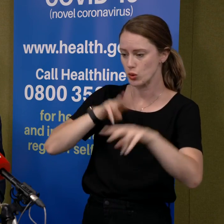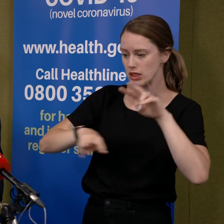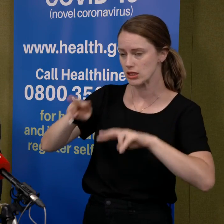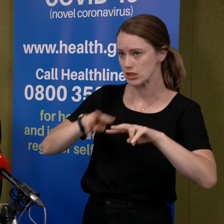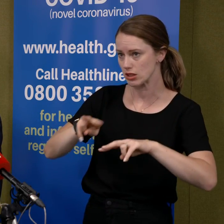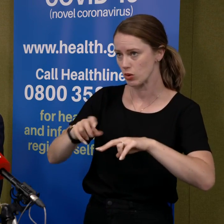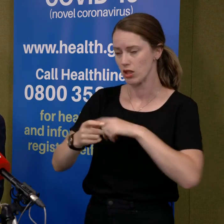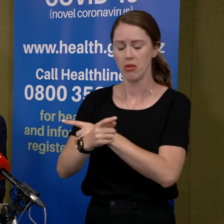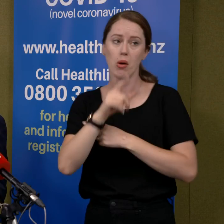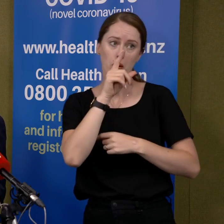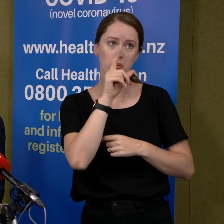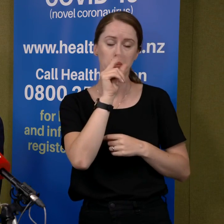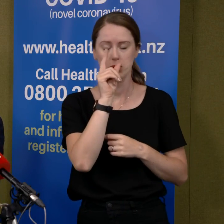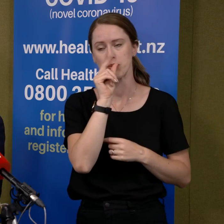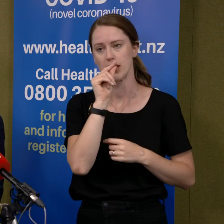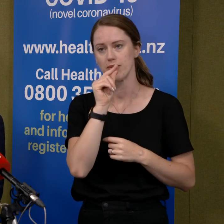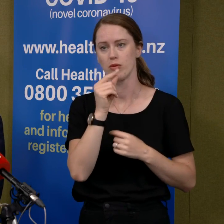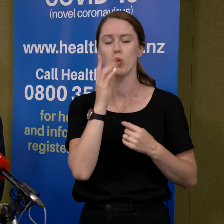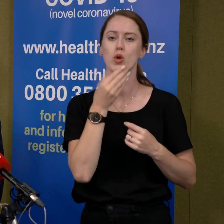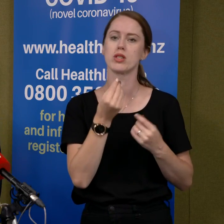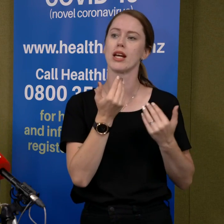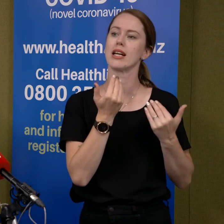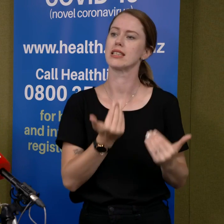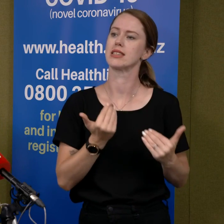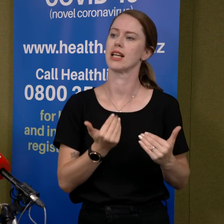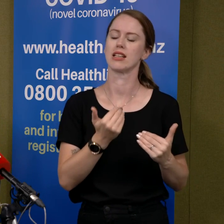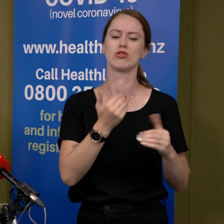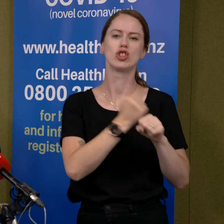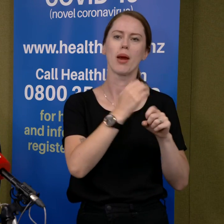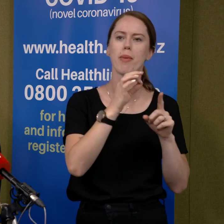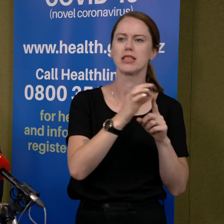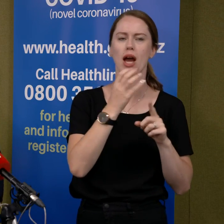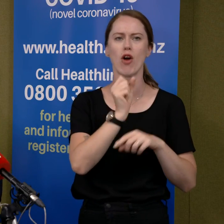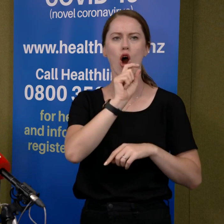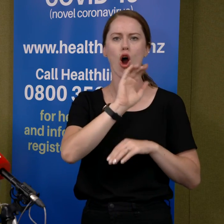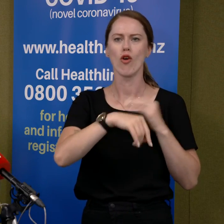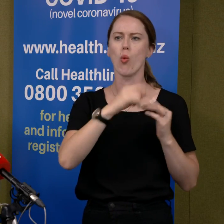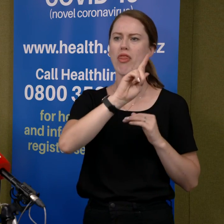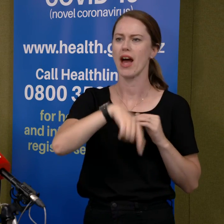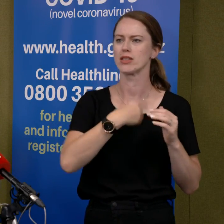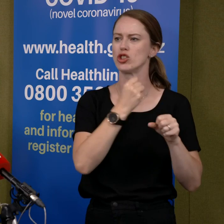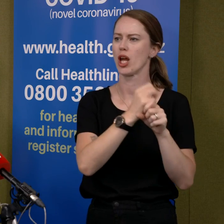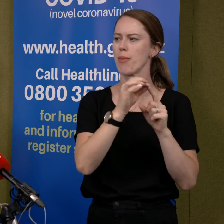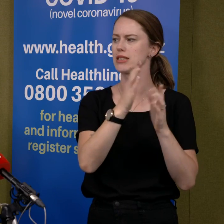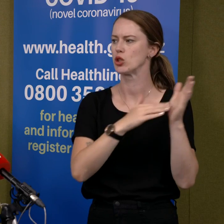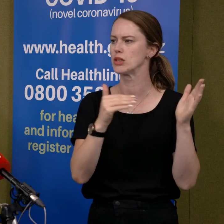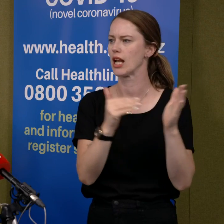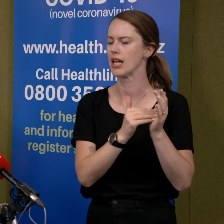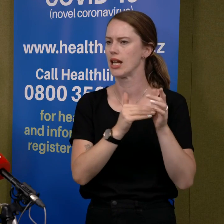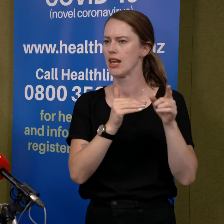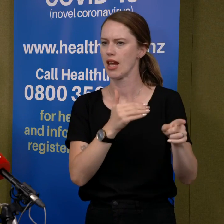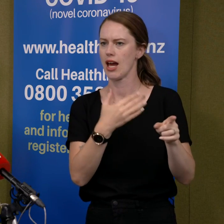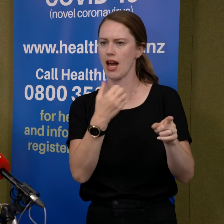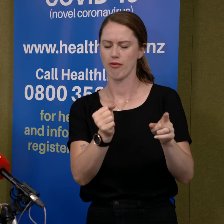first priority is to use our existing primary care infrastructure, which is general practice. We've got over 1,000 practices in New Zealand. They've got